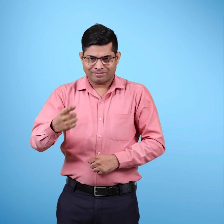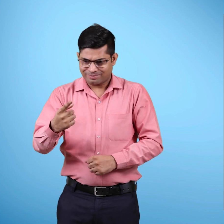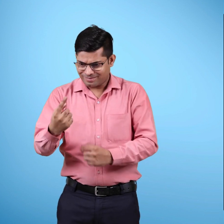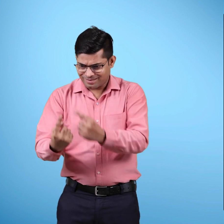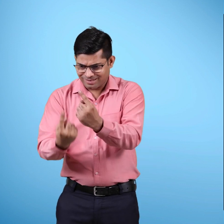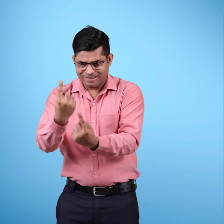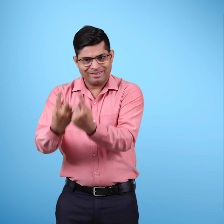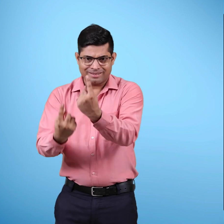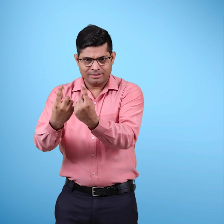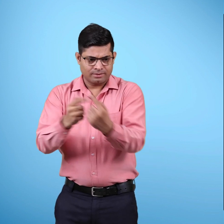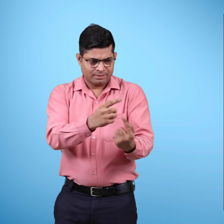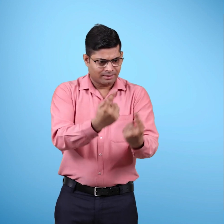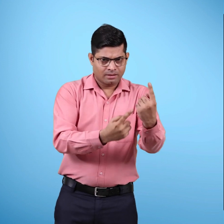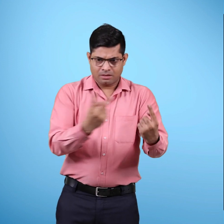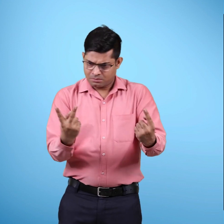Are both plants healthy?